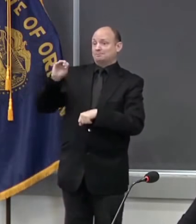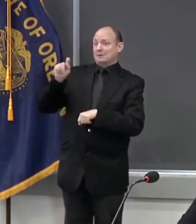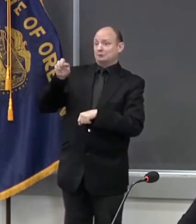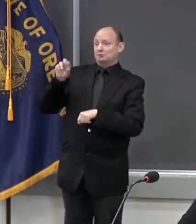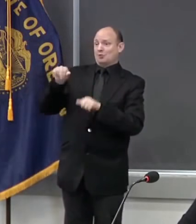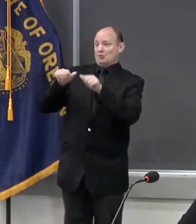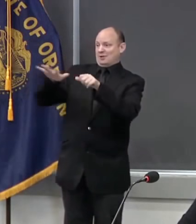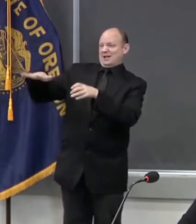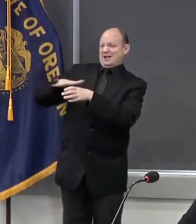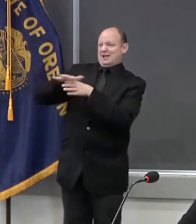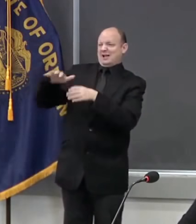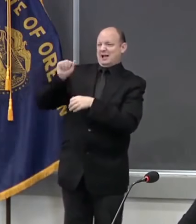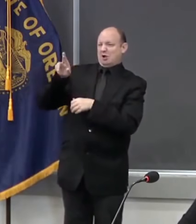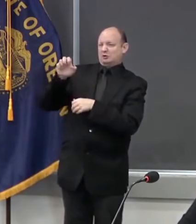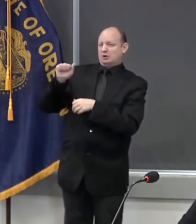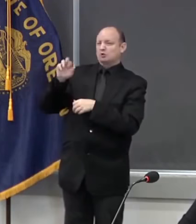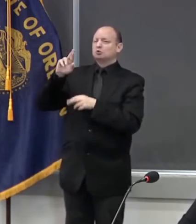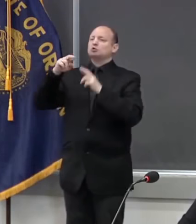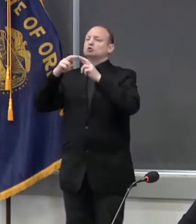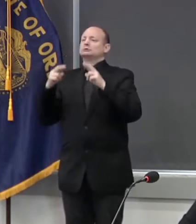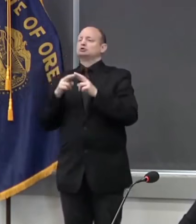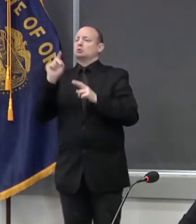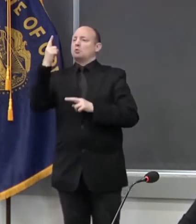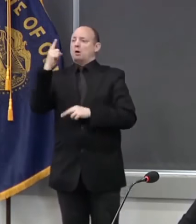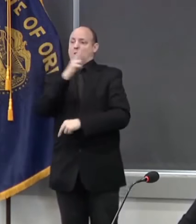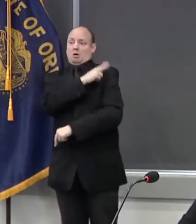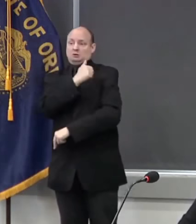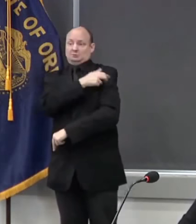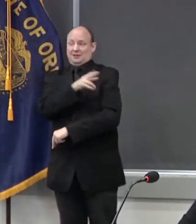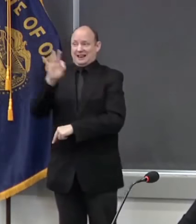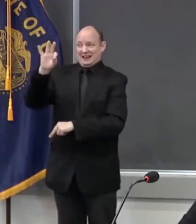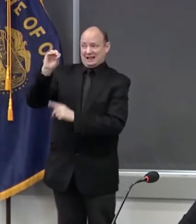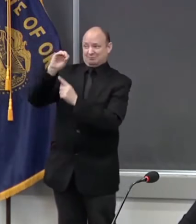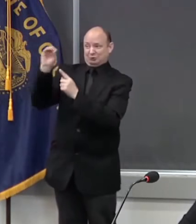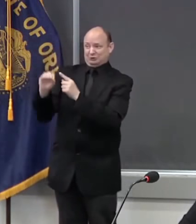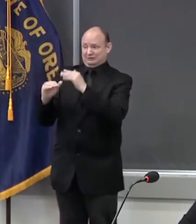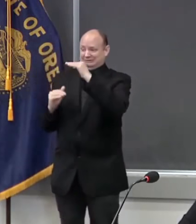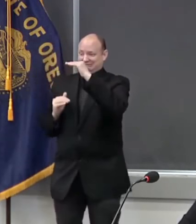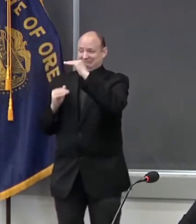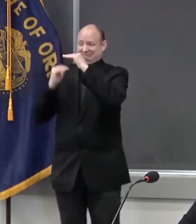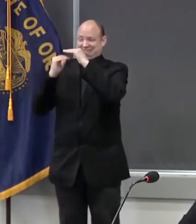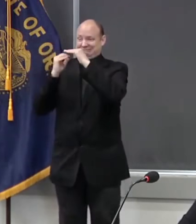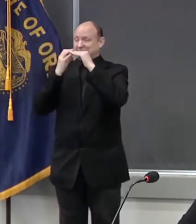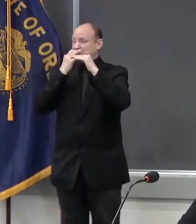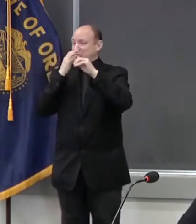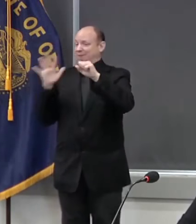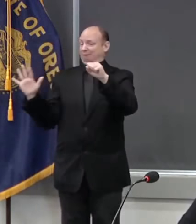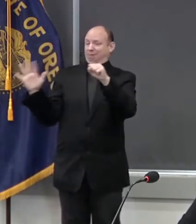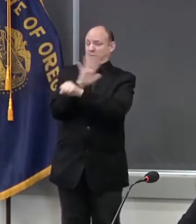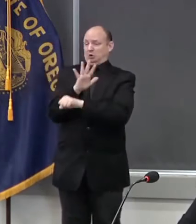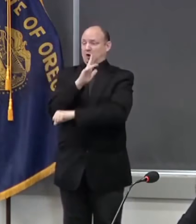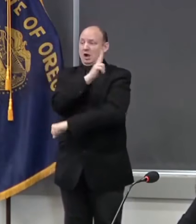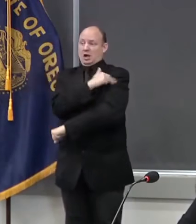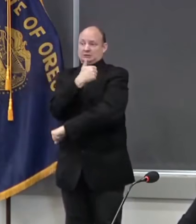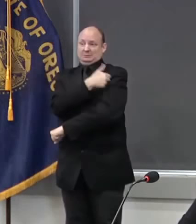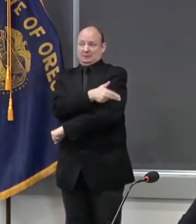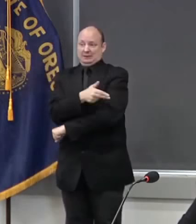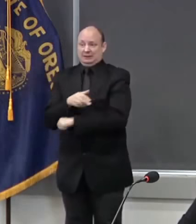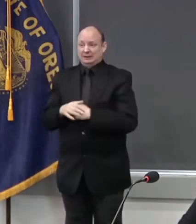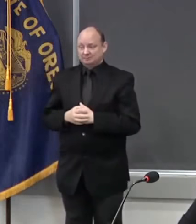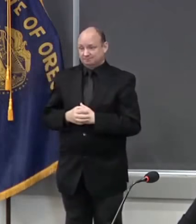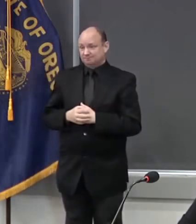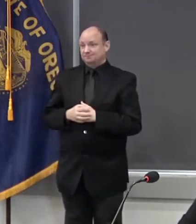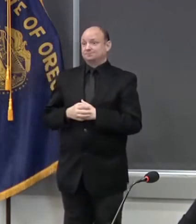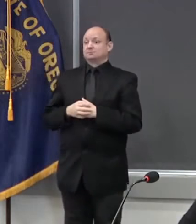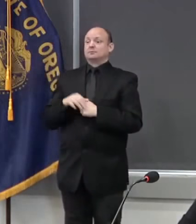1 hospitals were at over 90% of their ICU intensive care unit capacity. While we're not hearing about